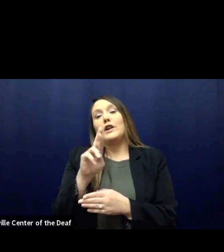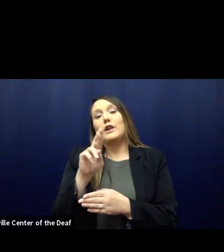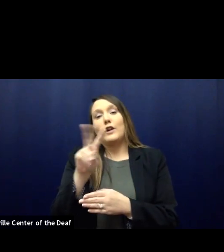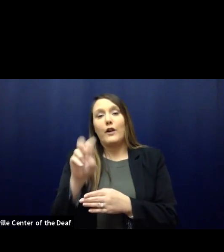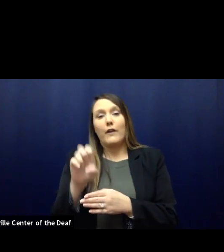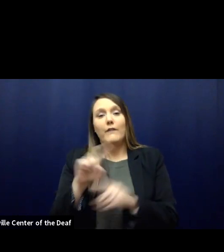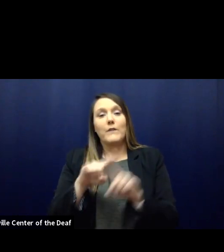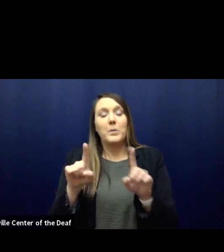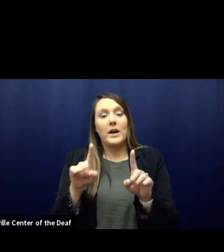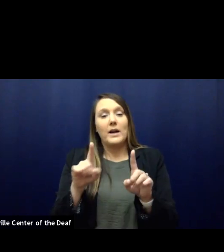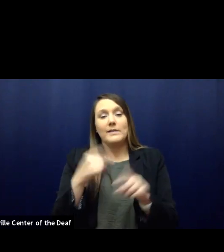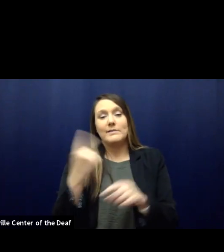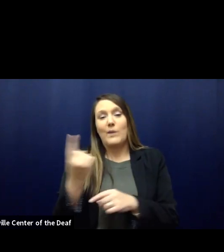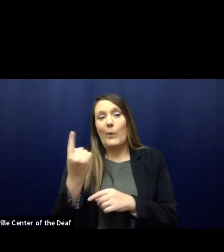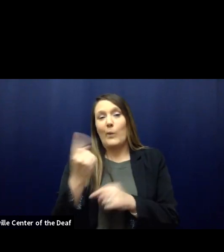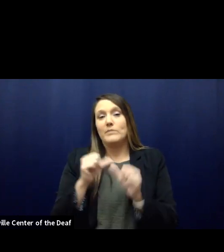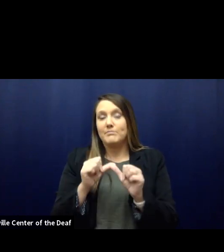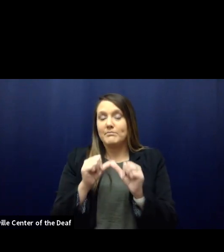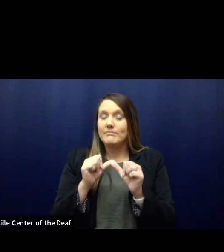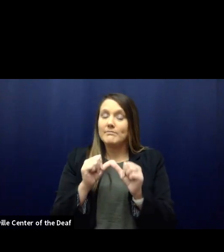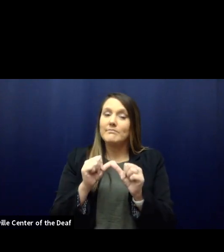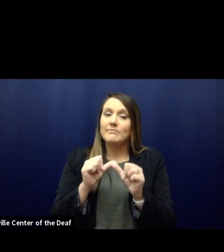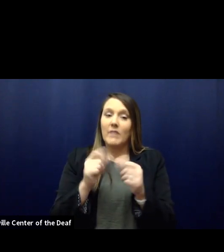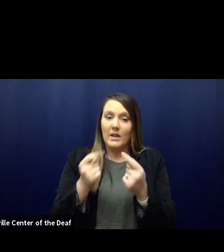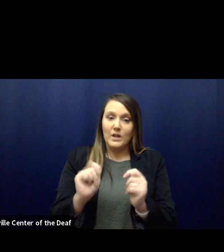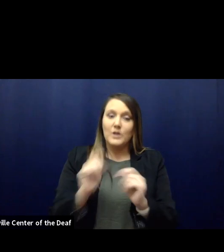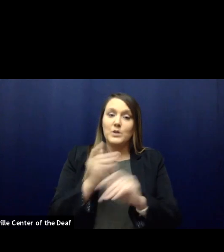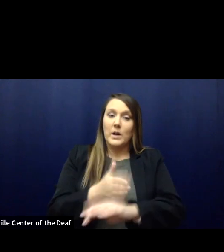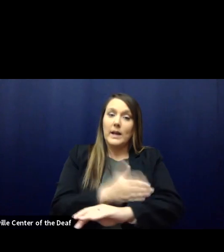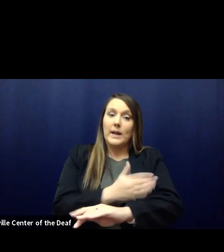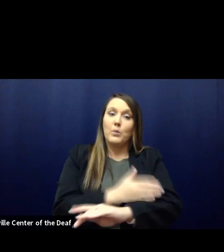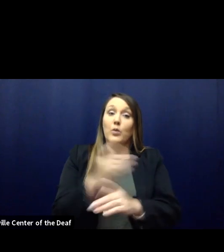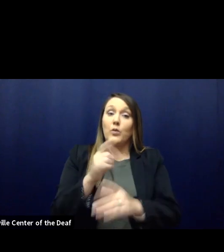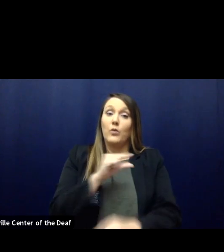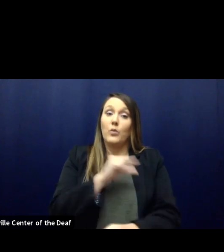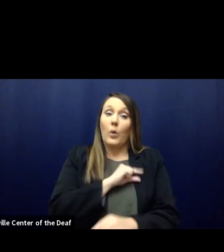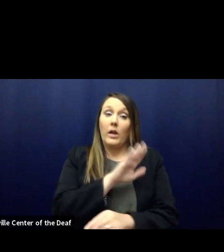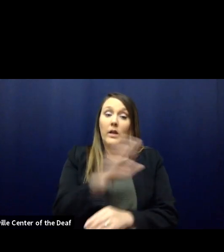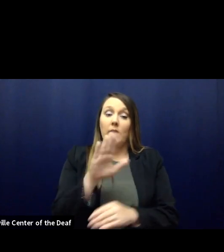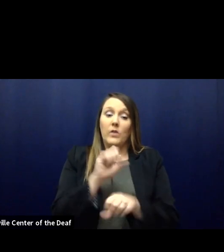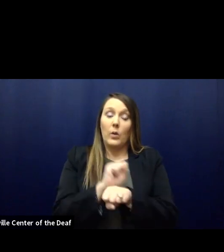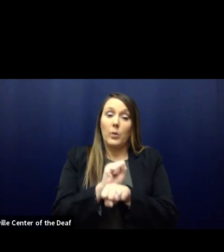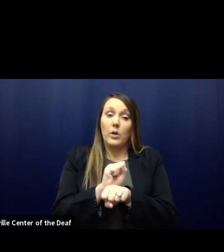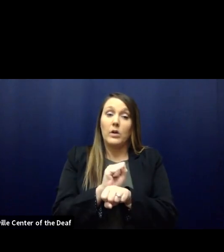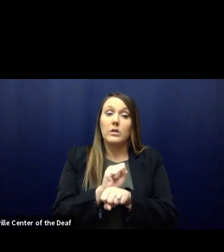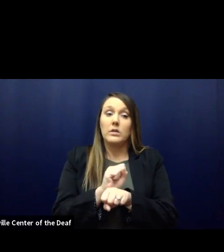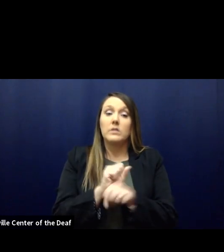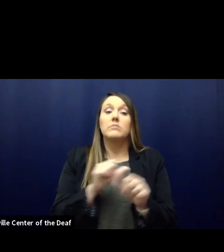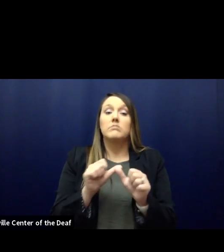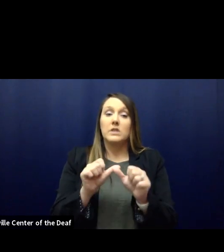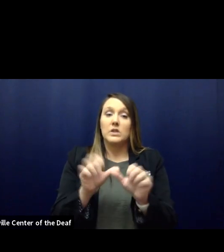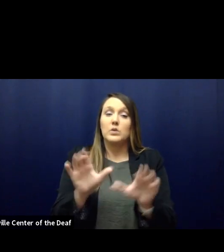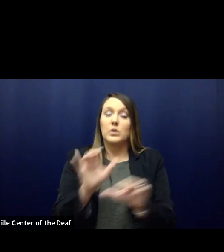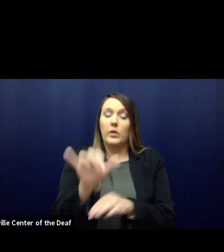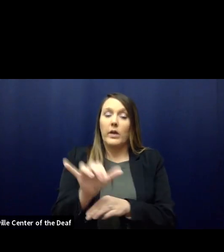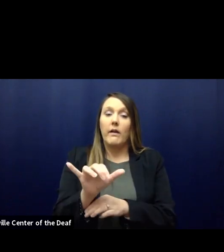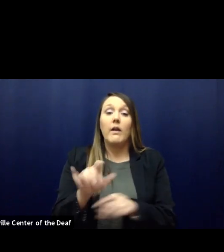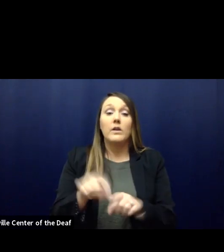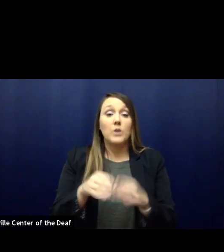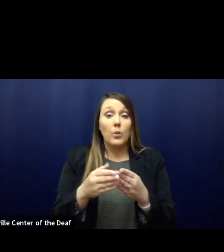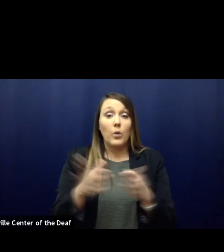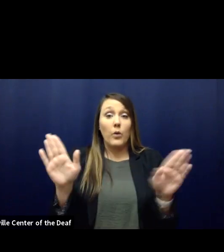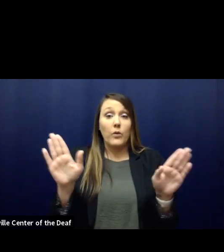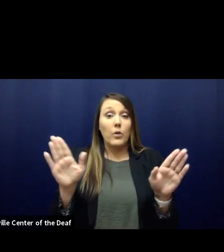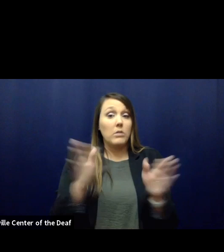it's always they're continuously trying to improve the quality of their work and our throughput and continue to do so. So overall,